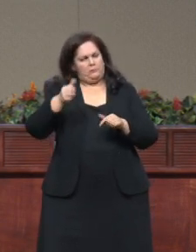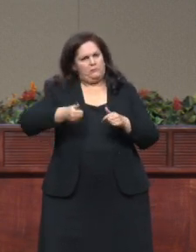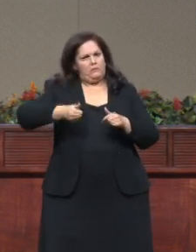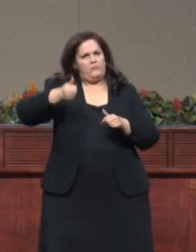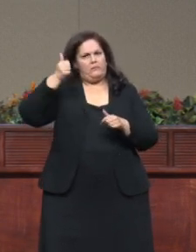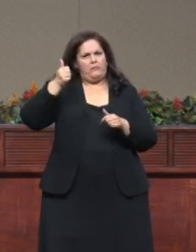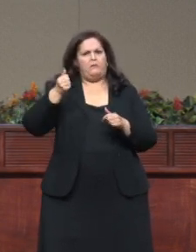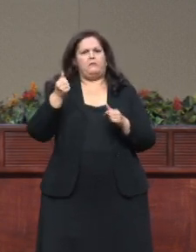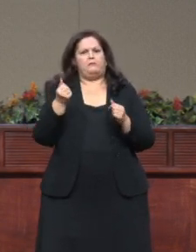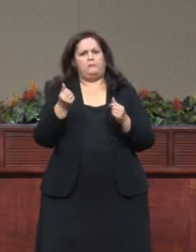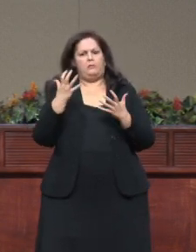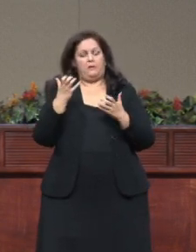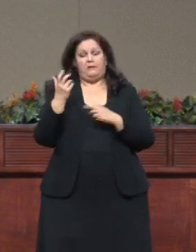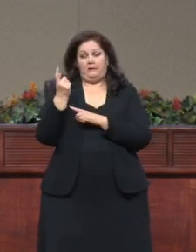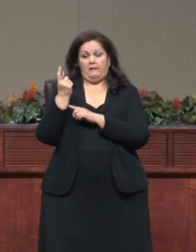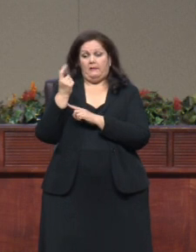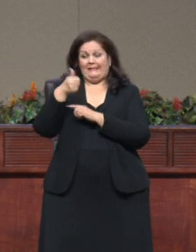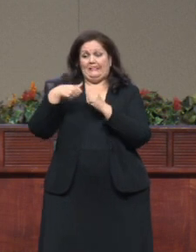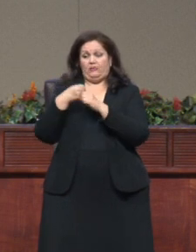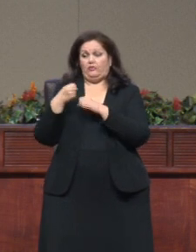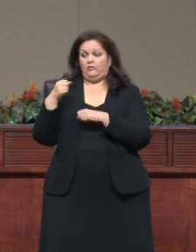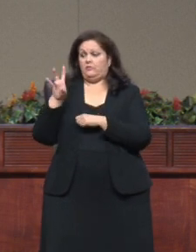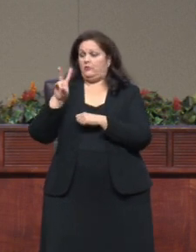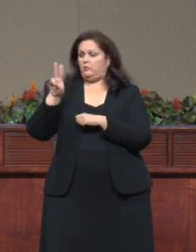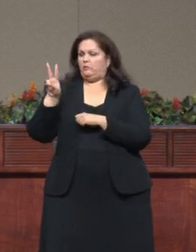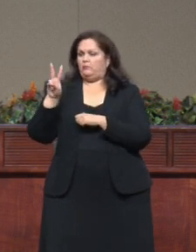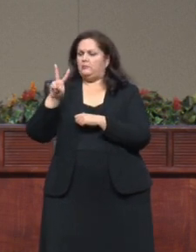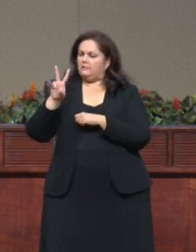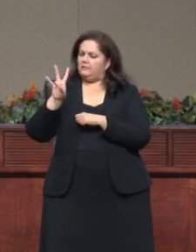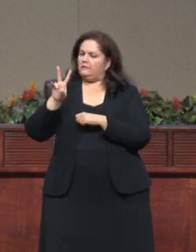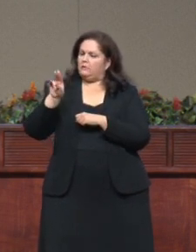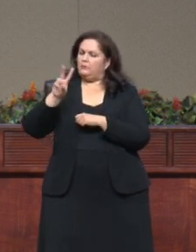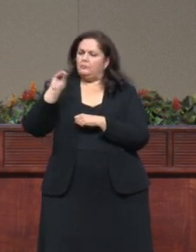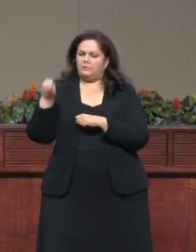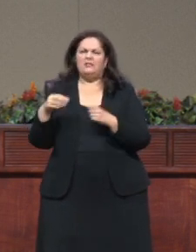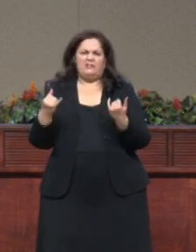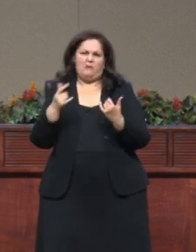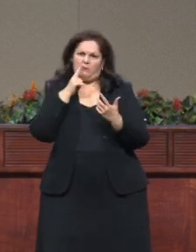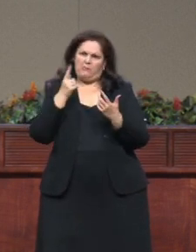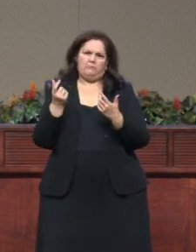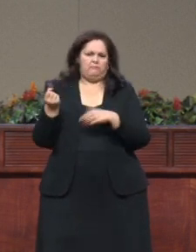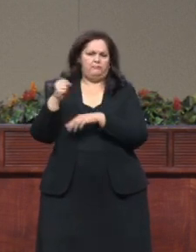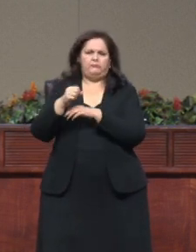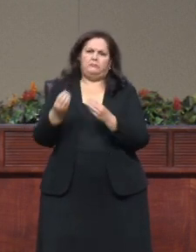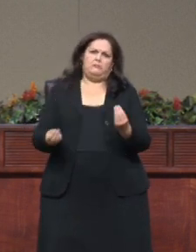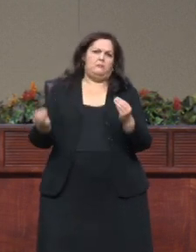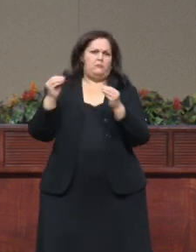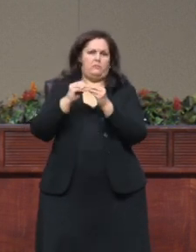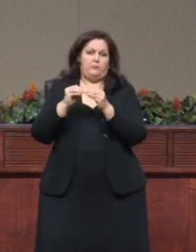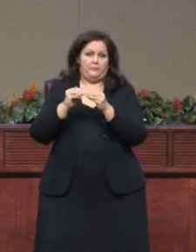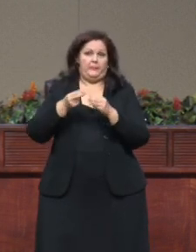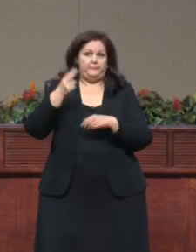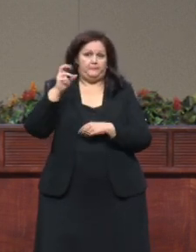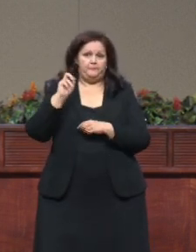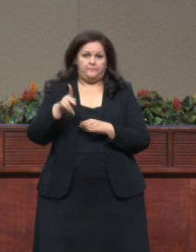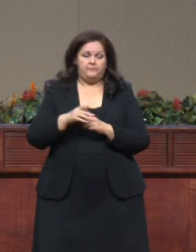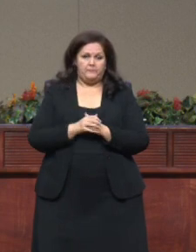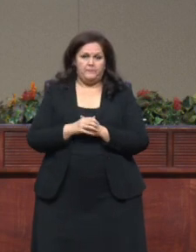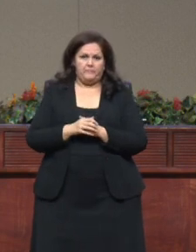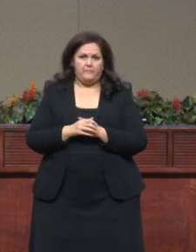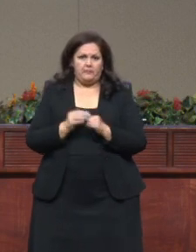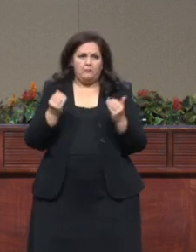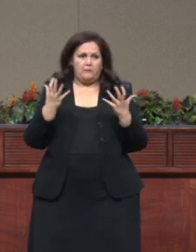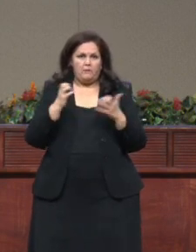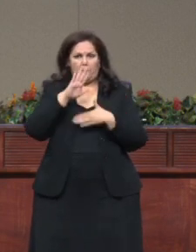the 2010 census numbers. At that time, we had 72% participation. We want